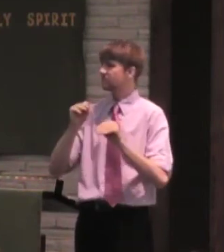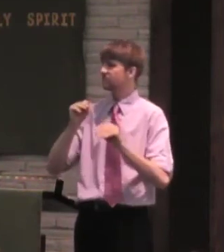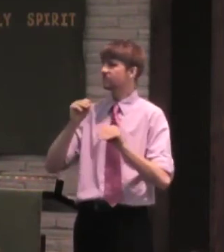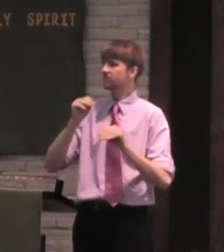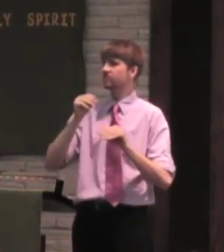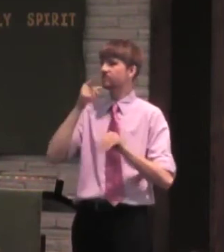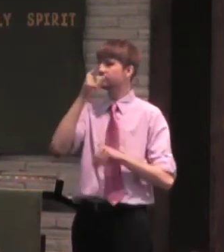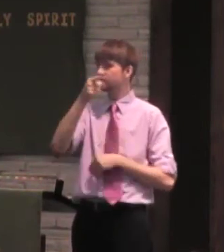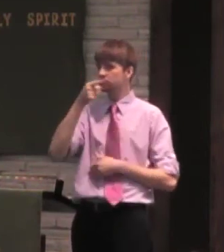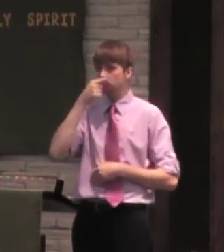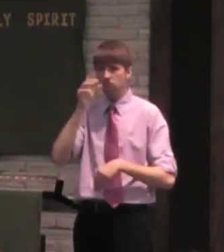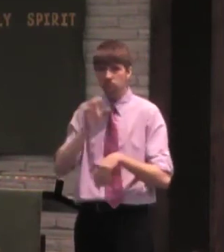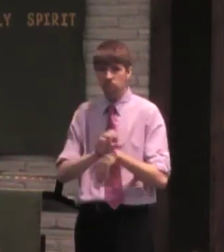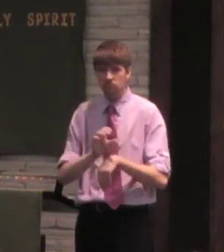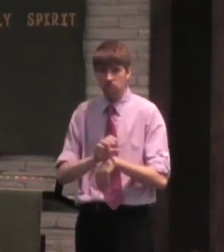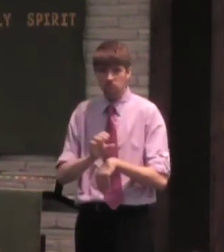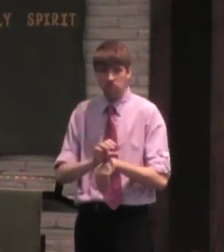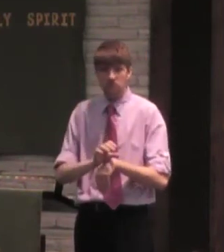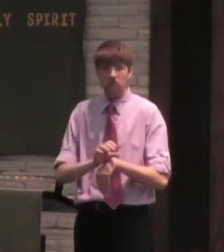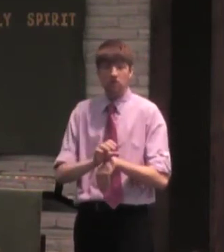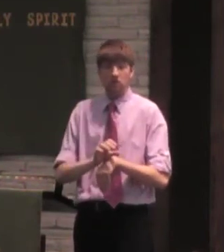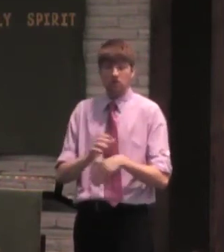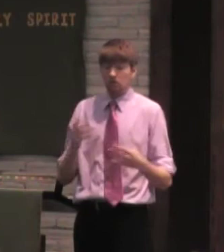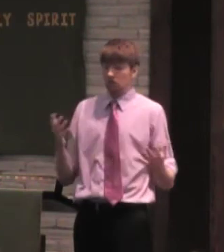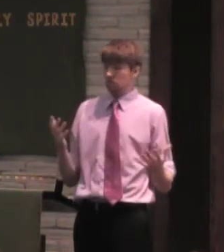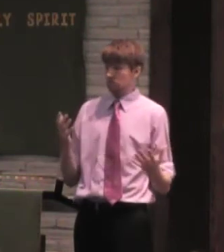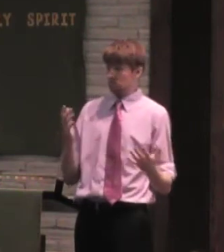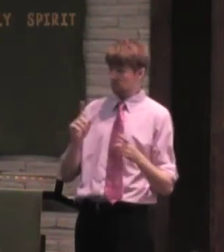it came time for us to leave.